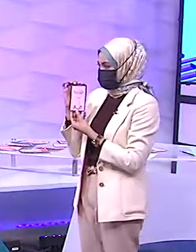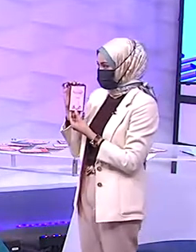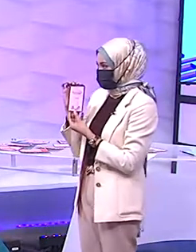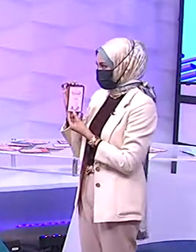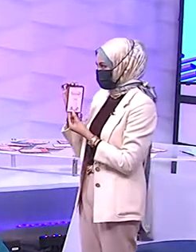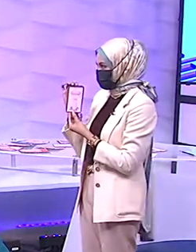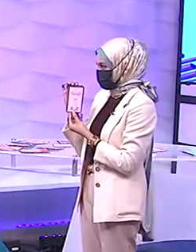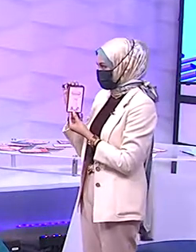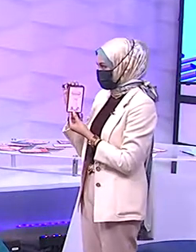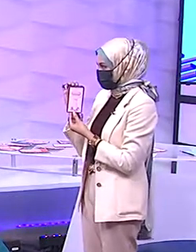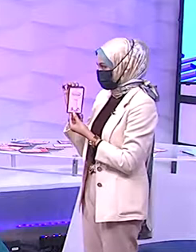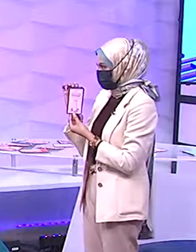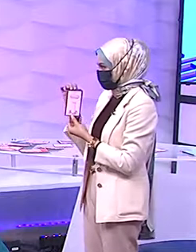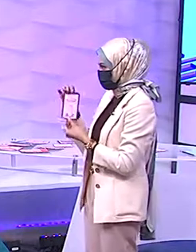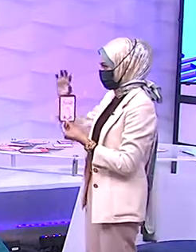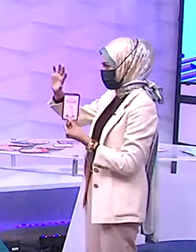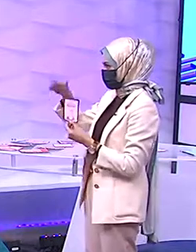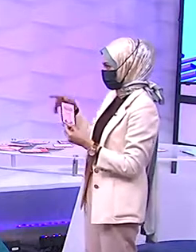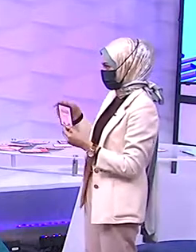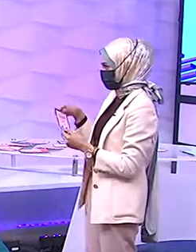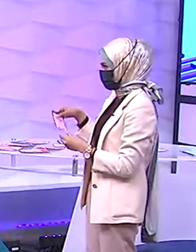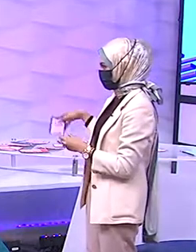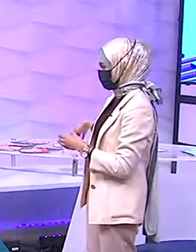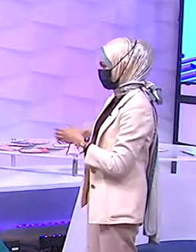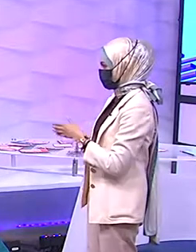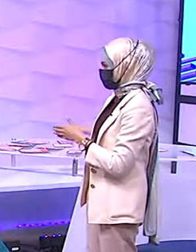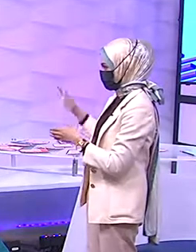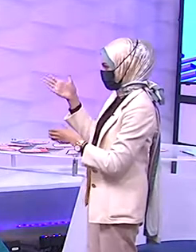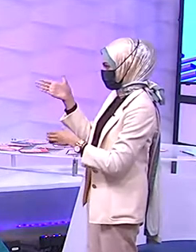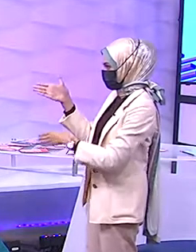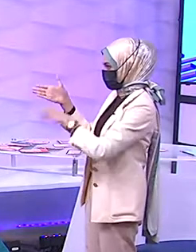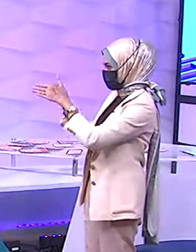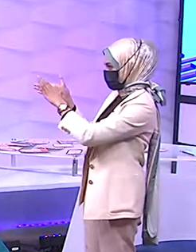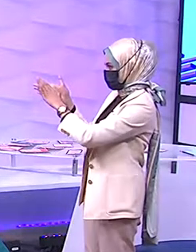Yes, sink. Okay, you're following the shape of the sink. Like this.